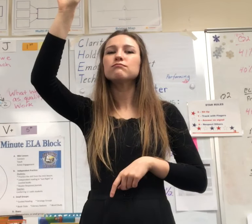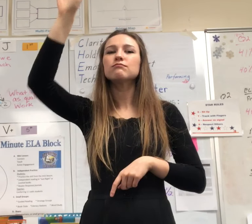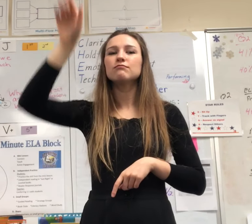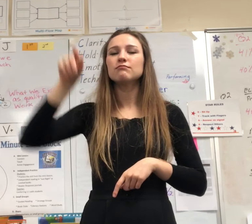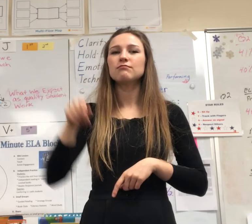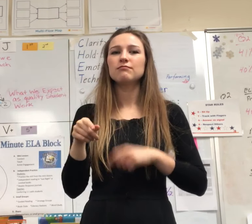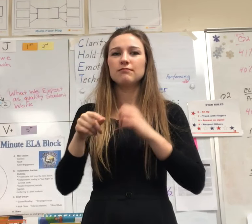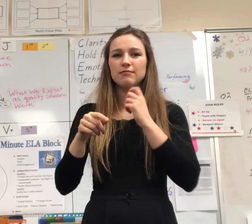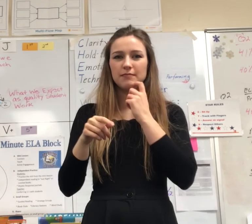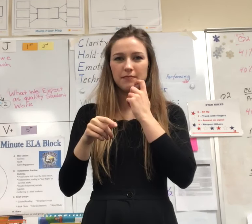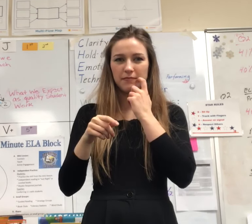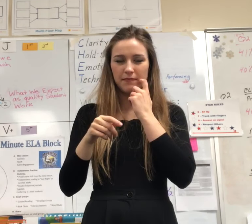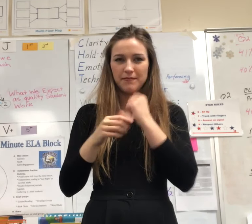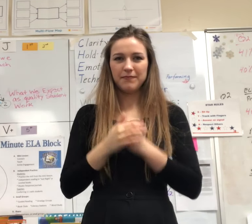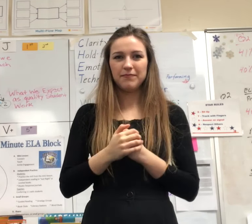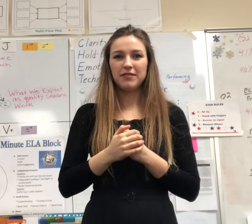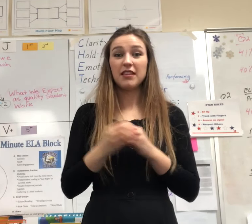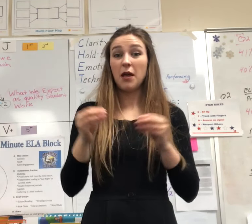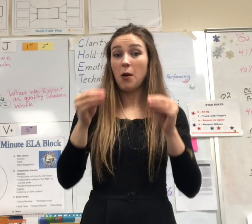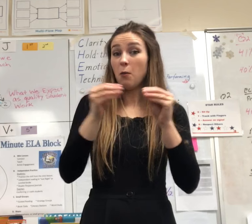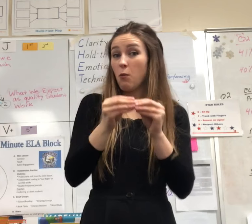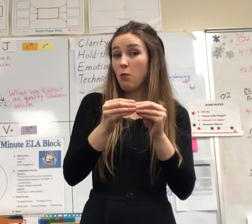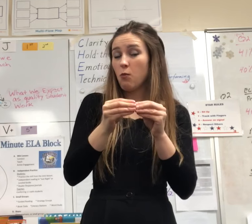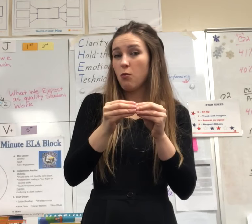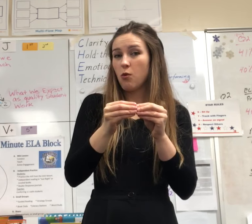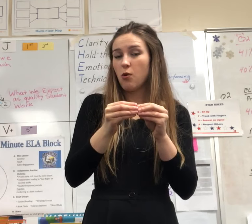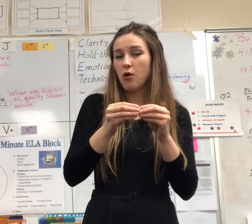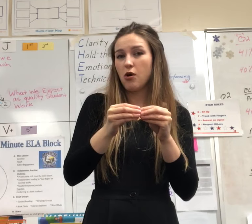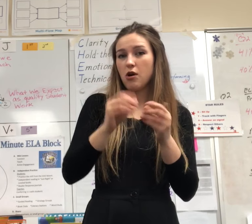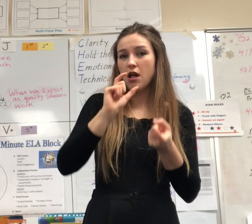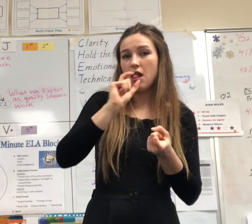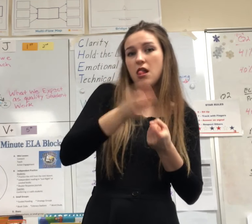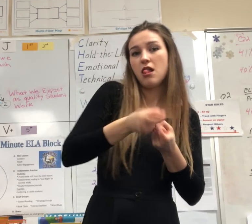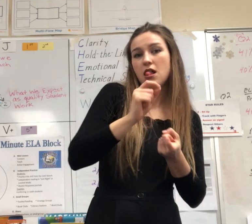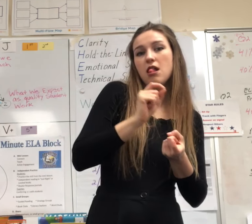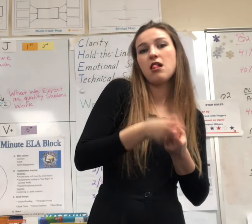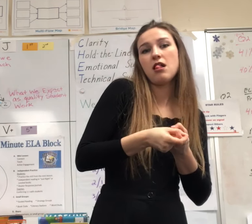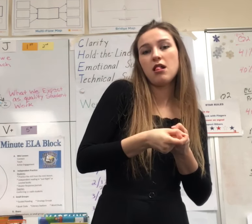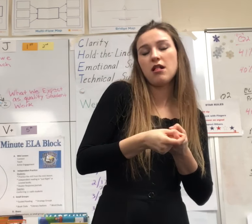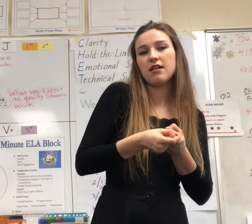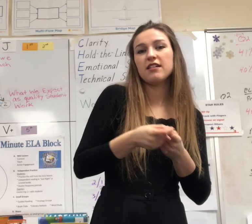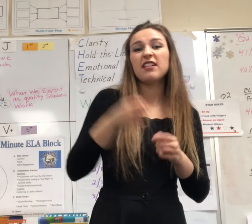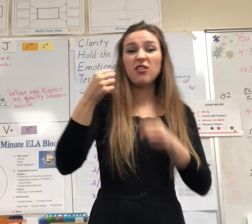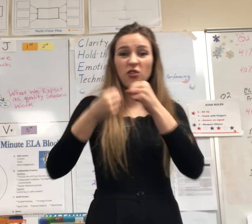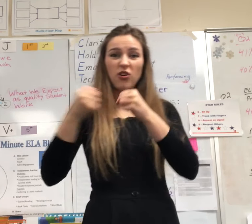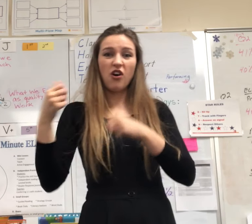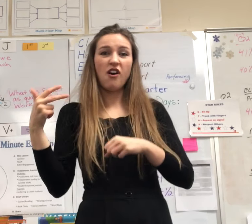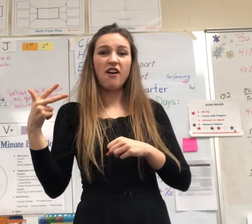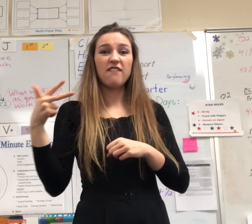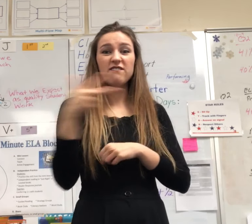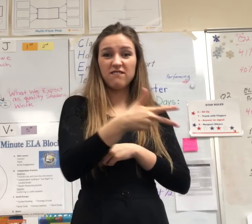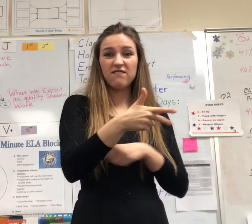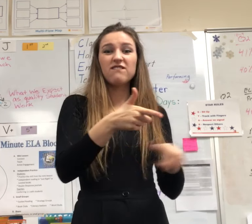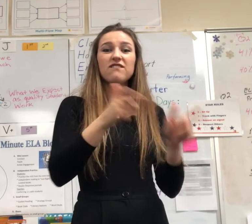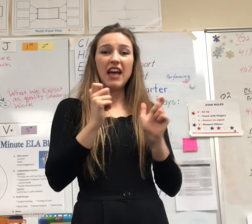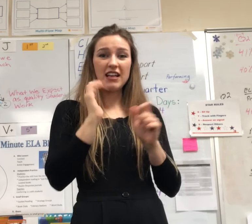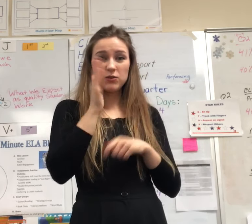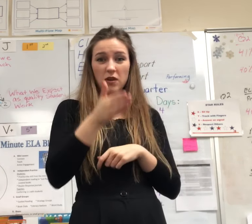Jackson that the more weight, the faster and further the vehicle will go. Okay, so we have about 2,